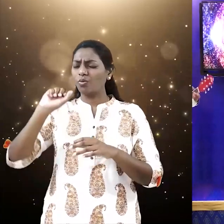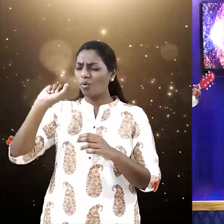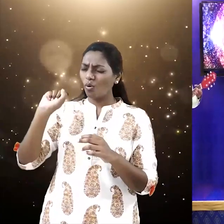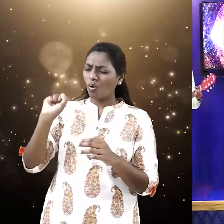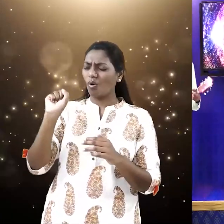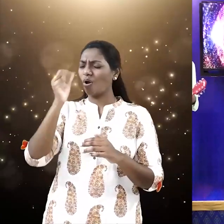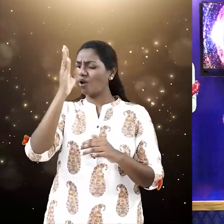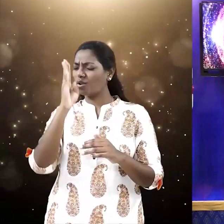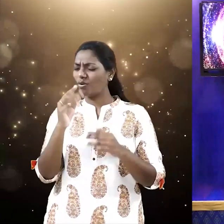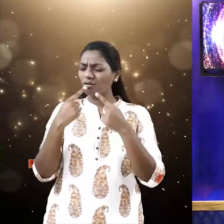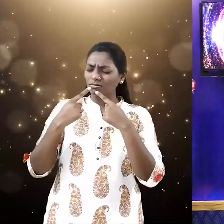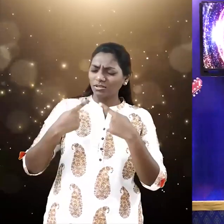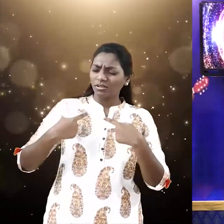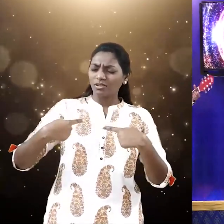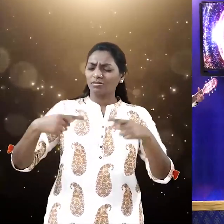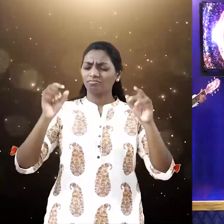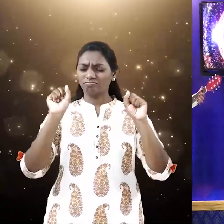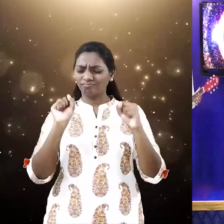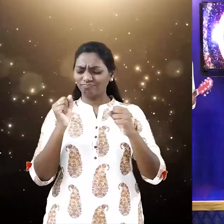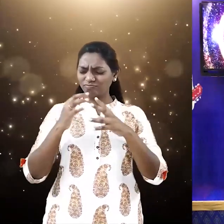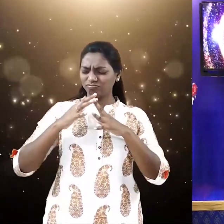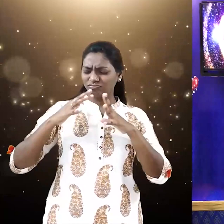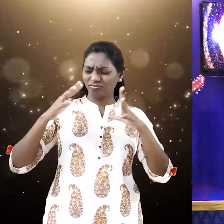you reign magnificently, O Lord. We